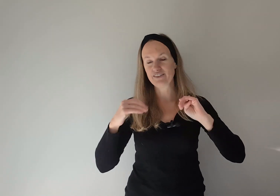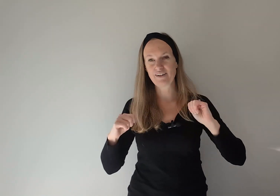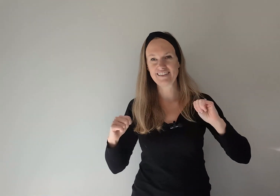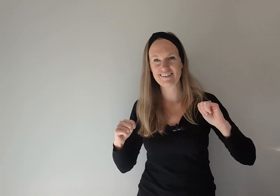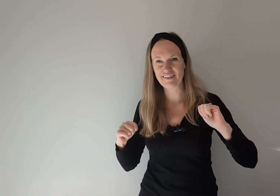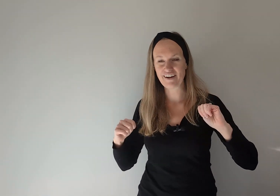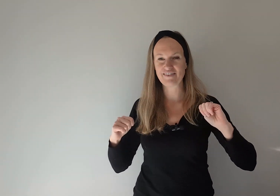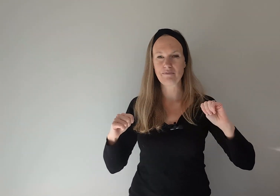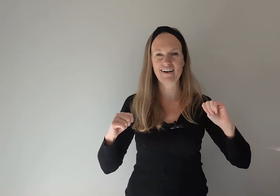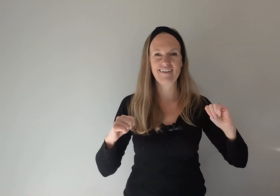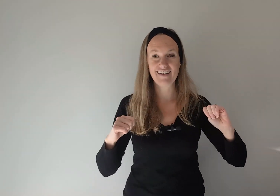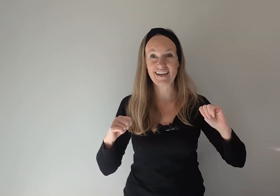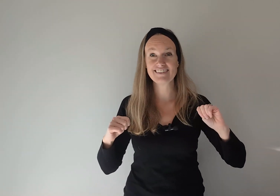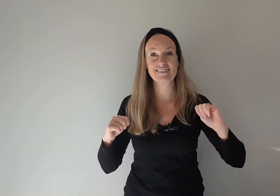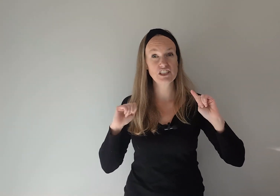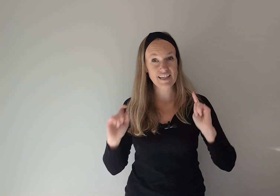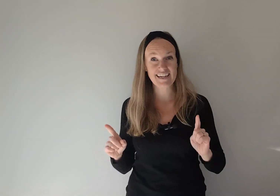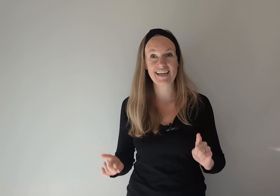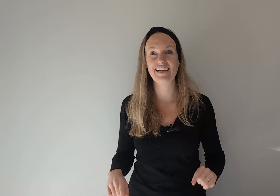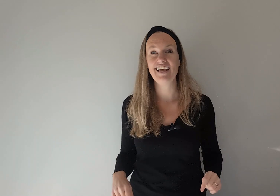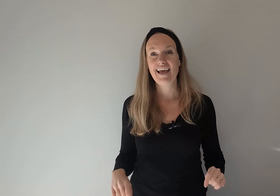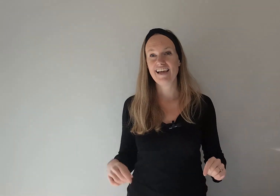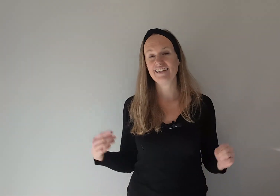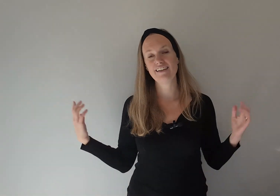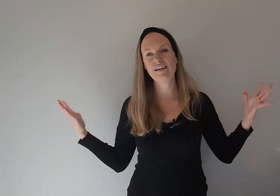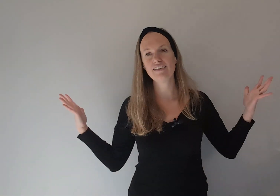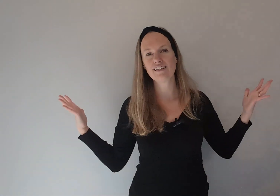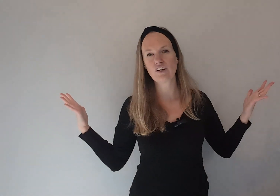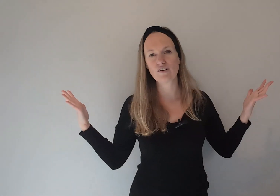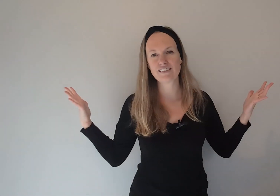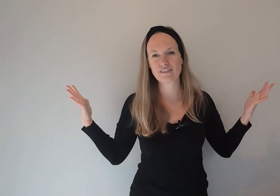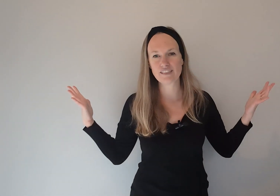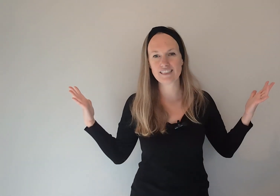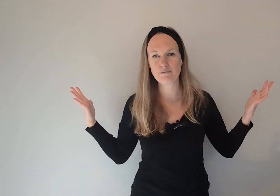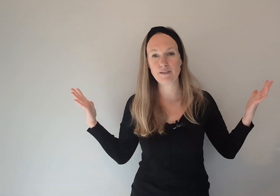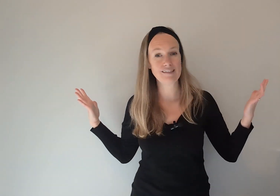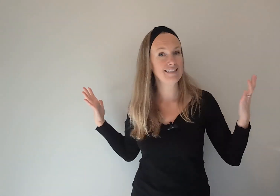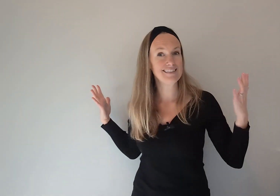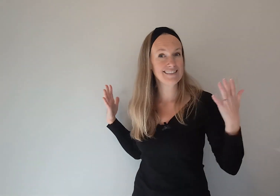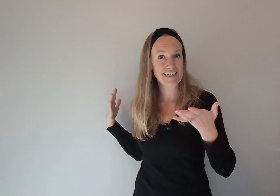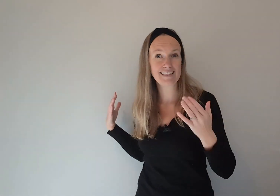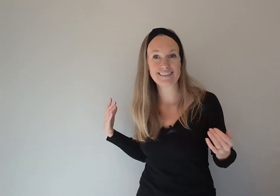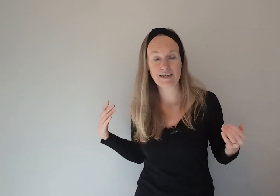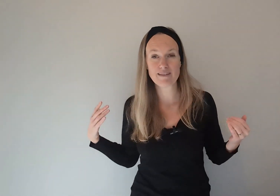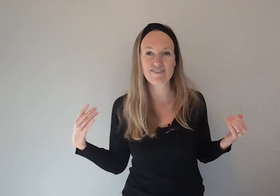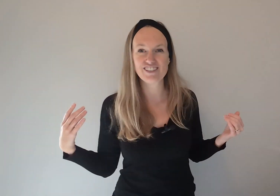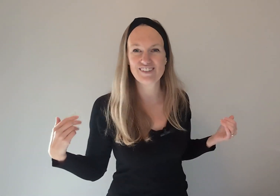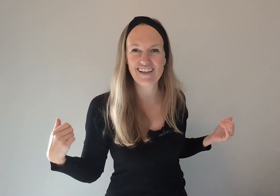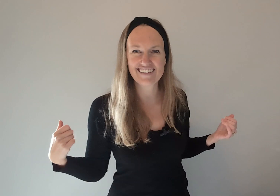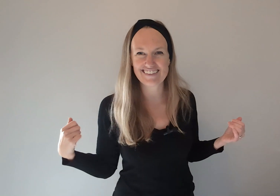goes right into the refrain from there. Okay, so let's try that again. And then luckily the chorus is really simple. It's exactly the same as the first 2 lines that